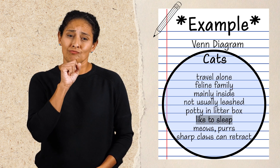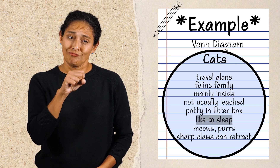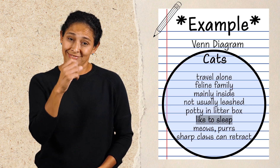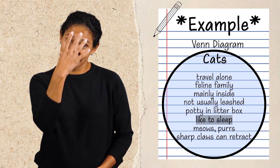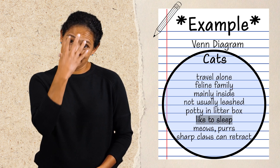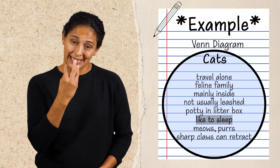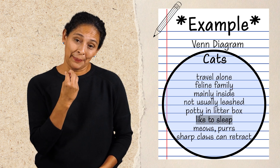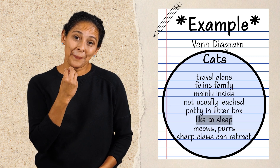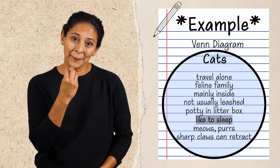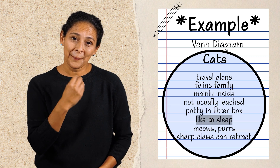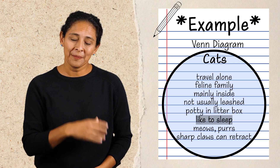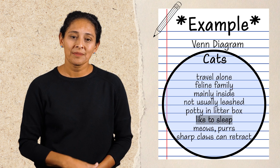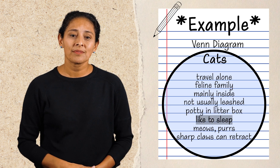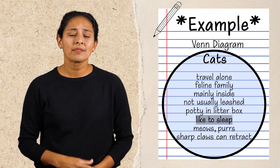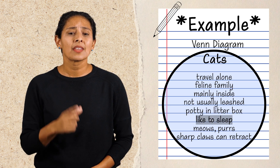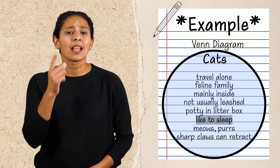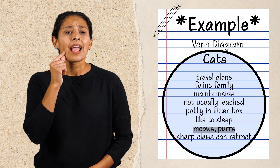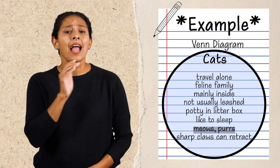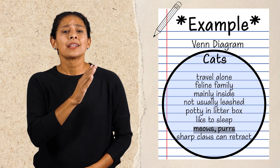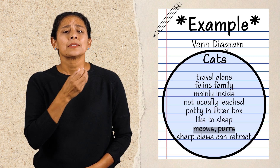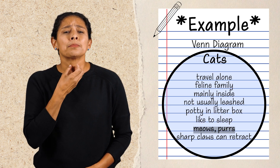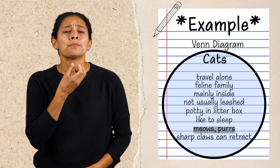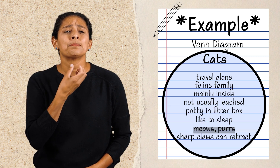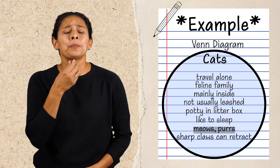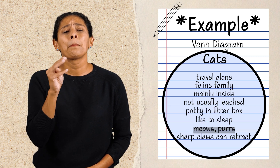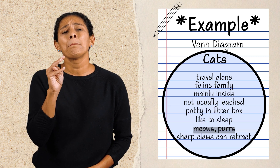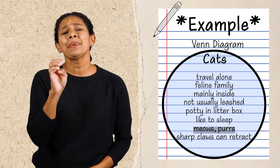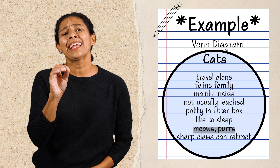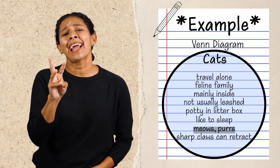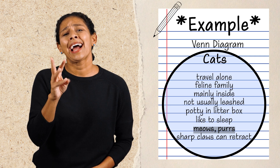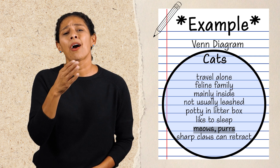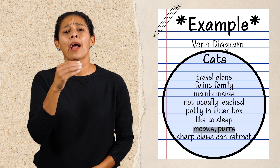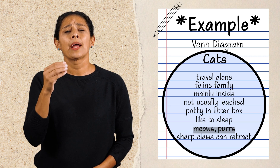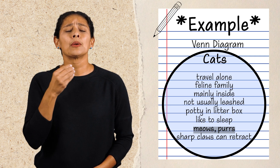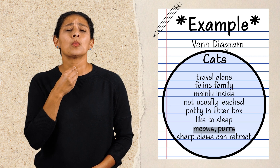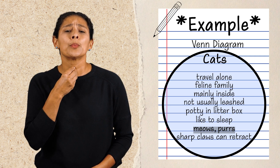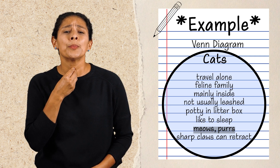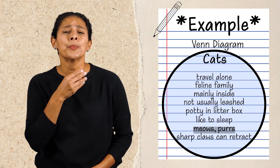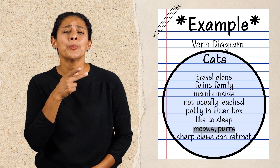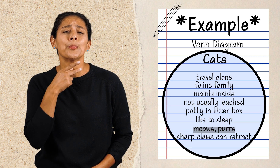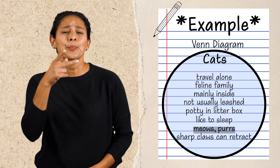They like to sleep. They meow and purr.